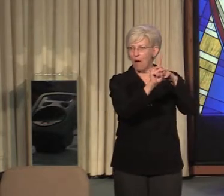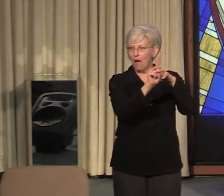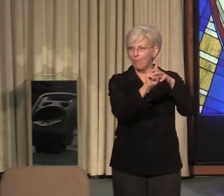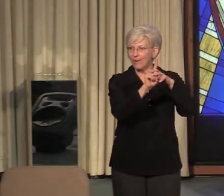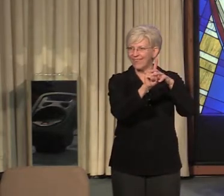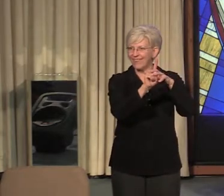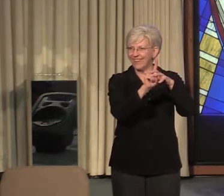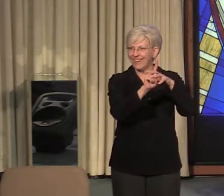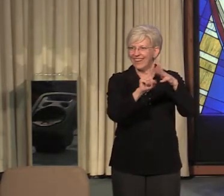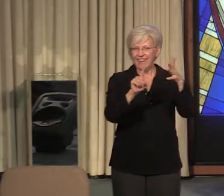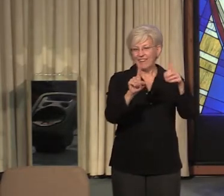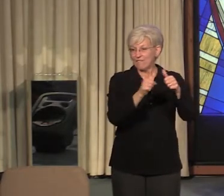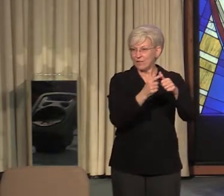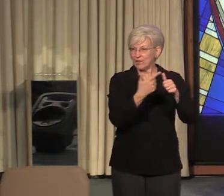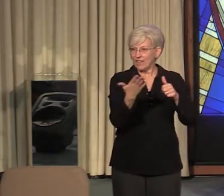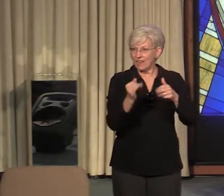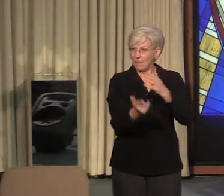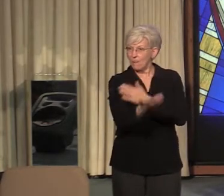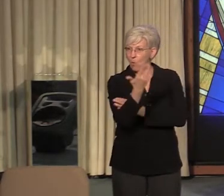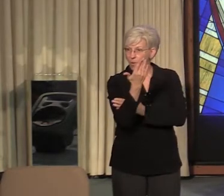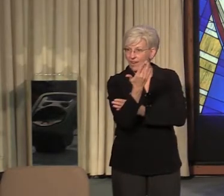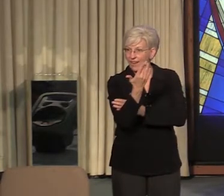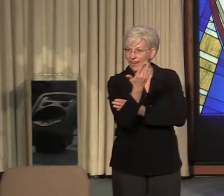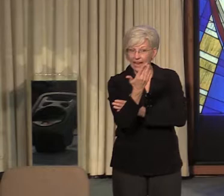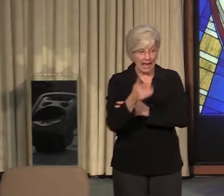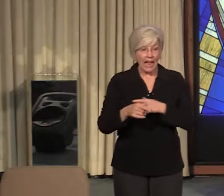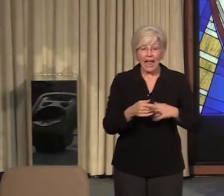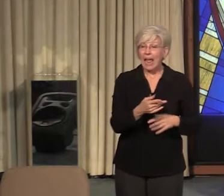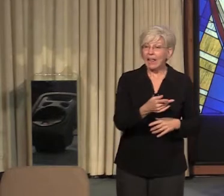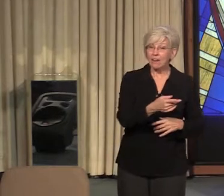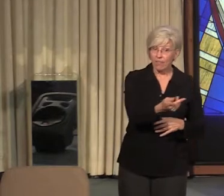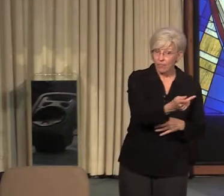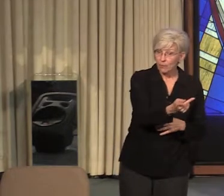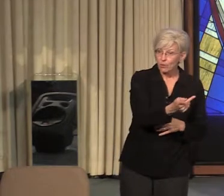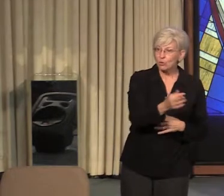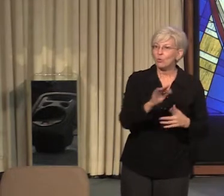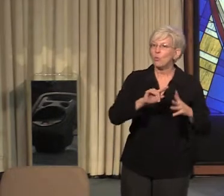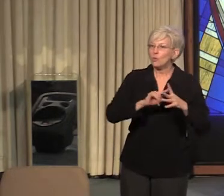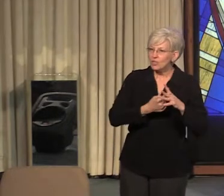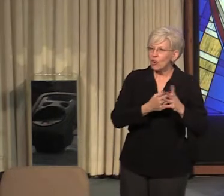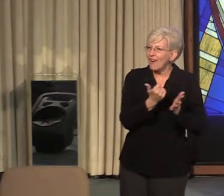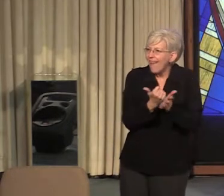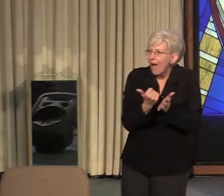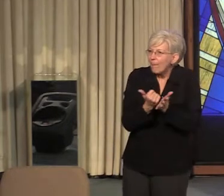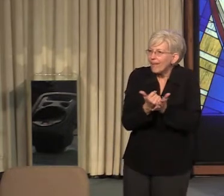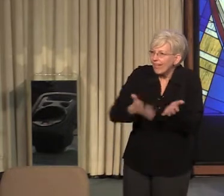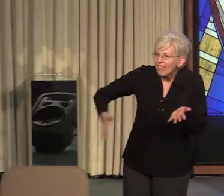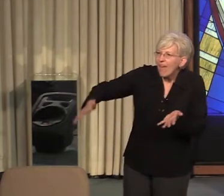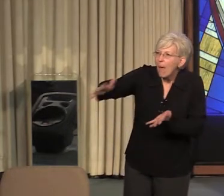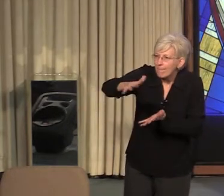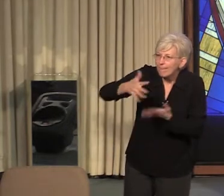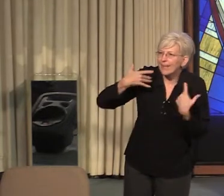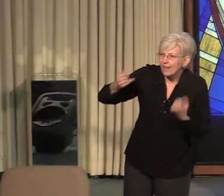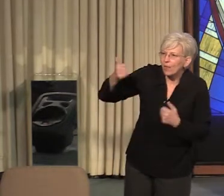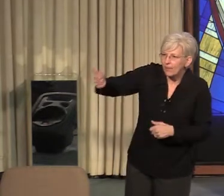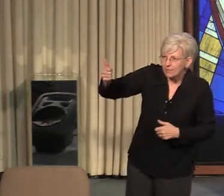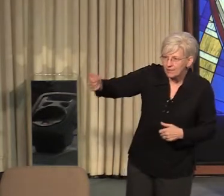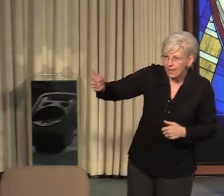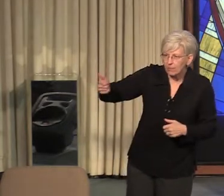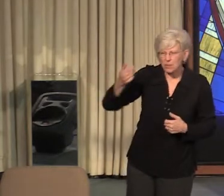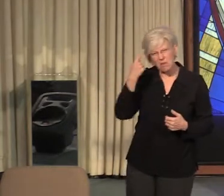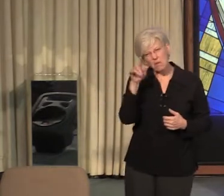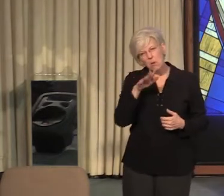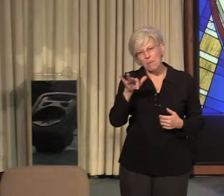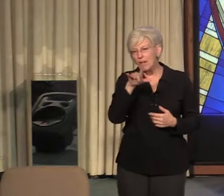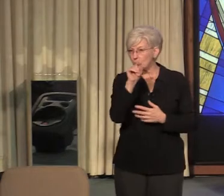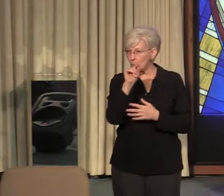in the morning, and they would start helping them heal themselves. For about a 20-year period, in addition to everything else that they